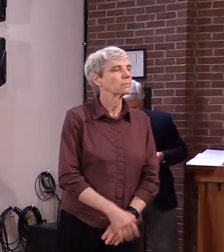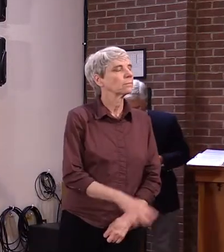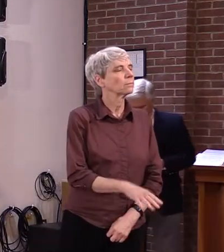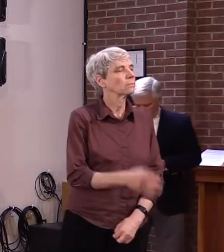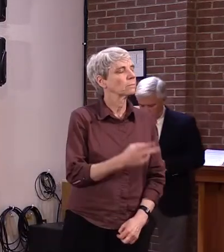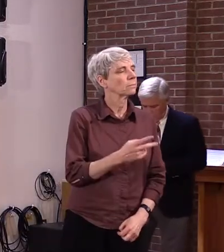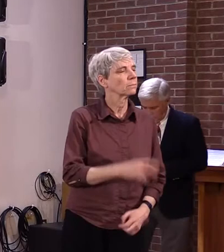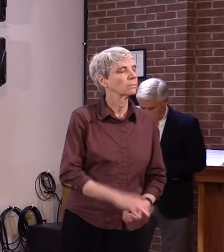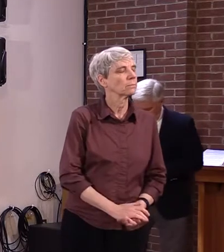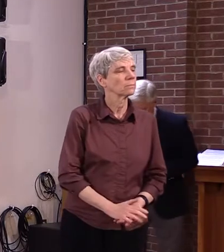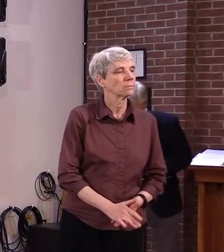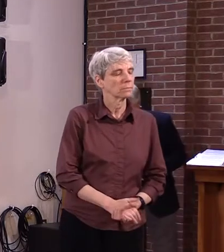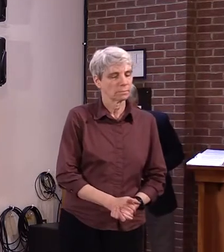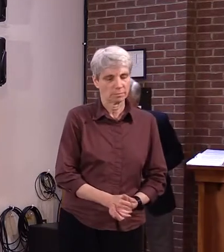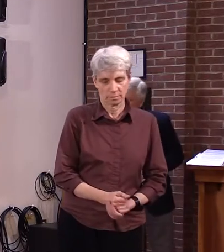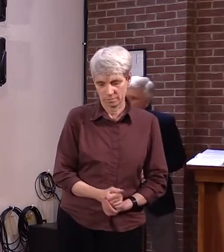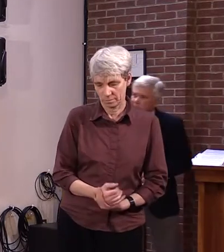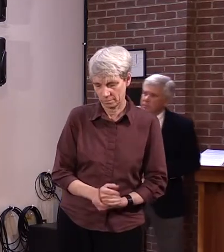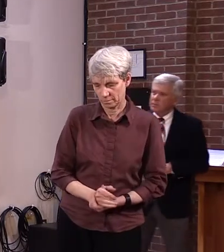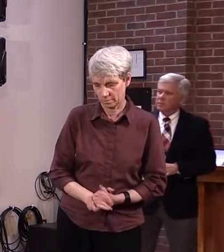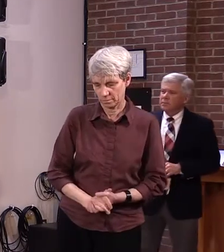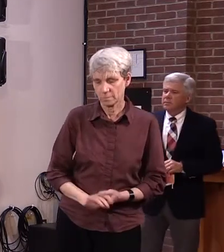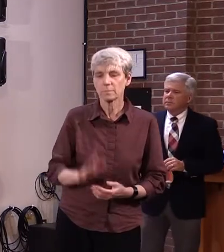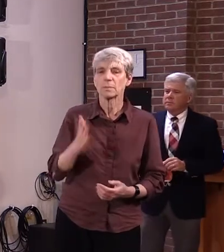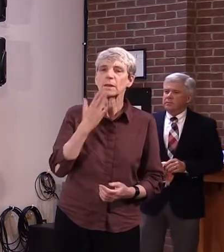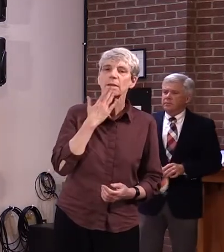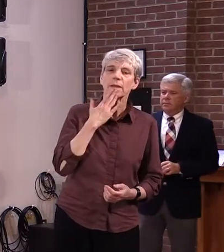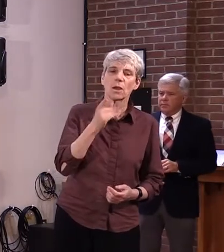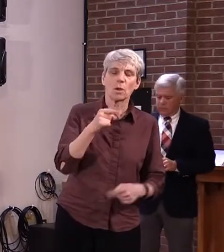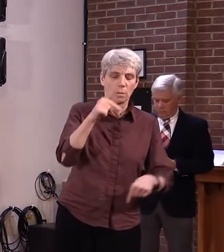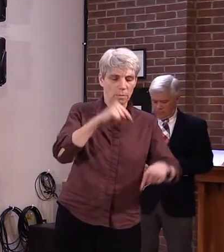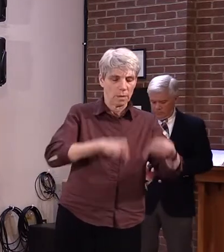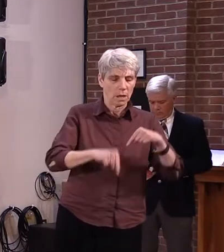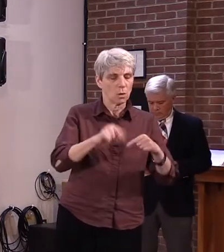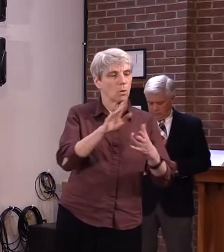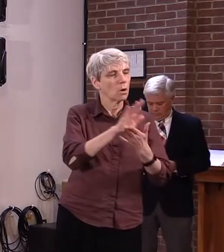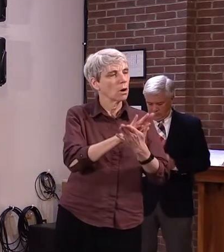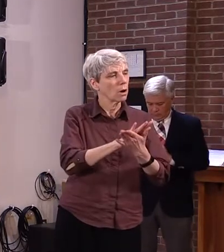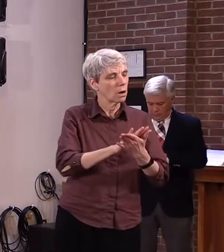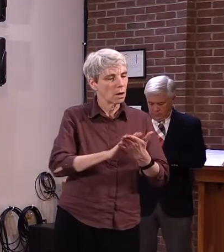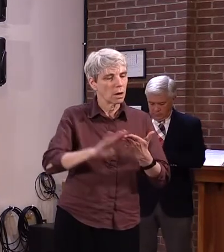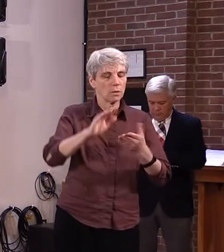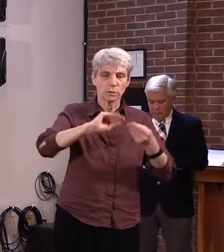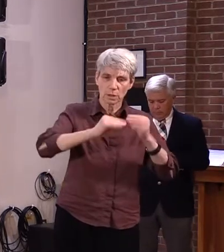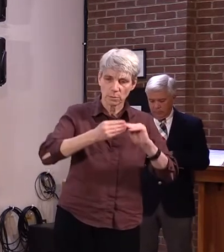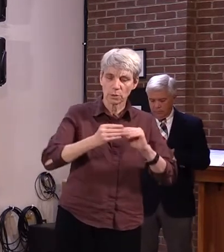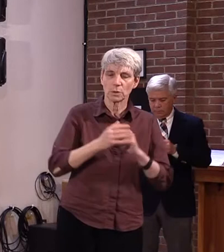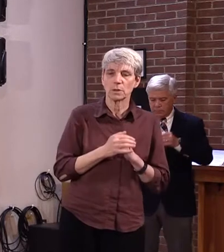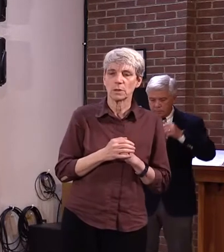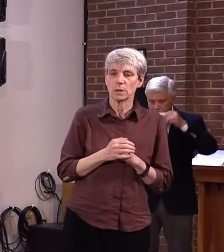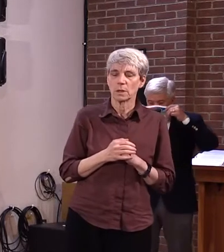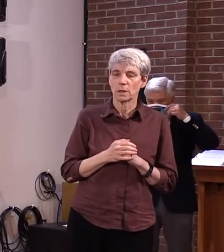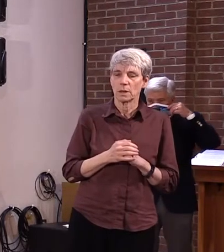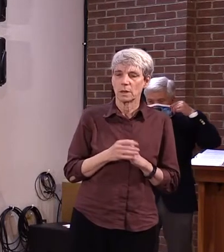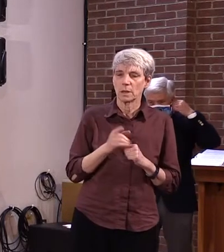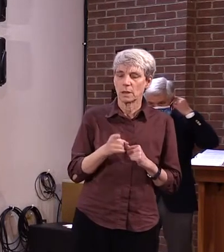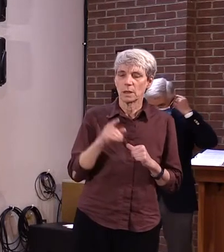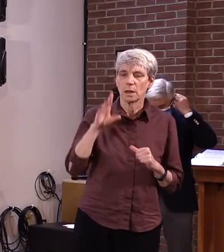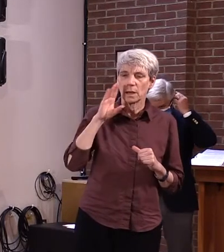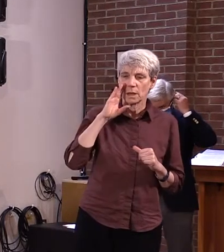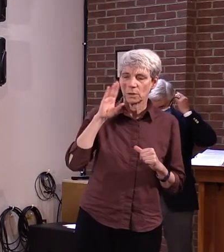Thanks, Rebecca. Going back to the college reopening data for a second, Burlington has decided to